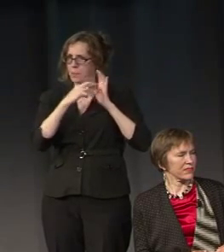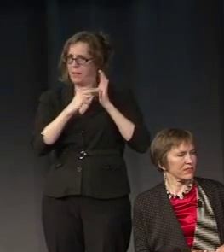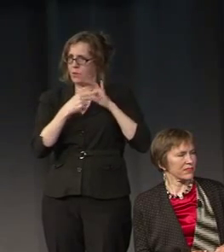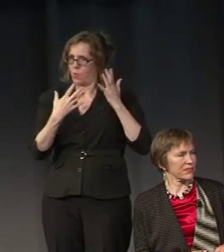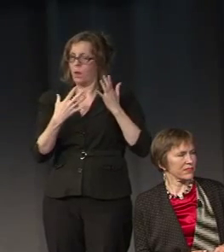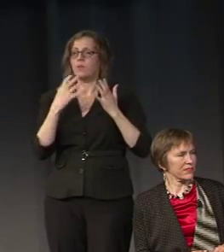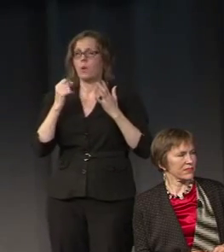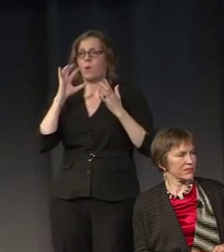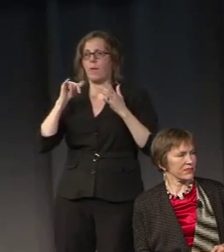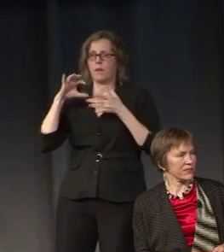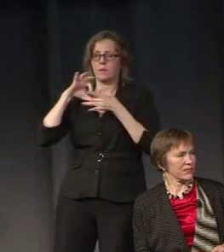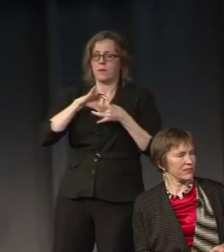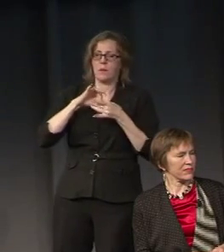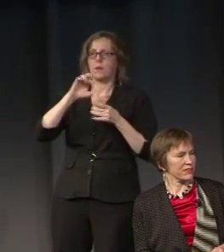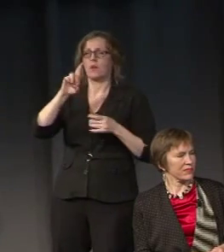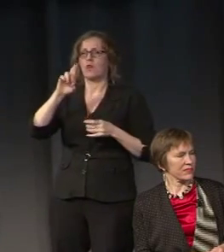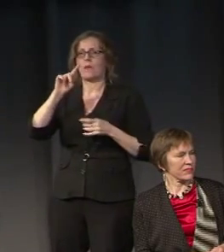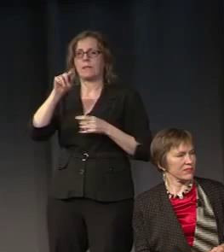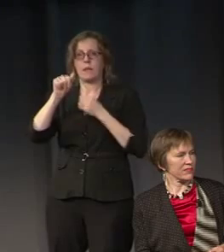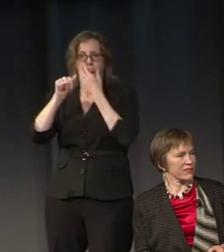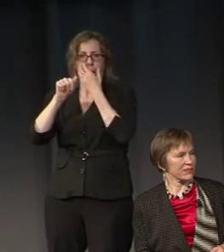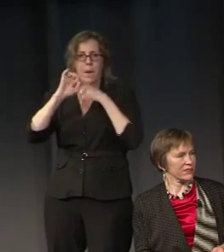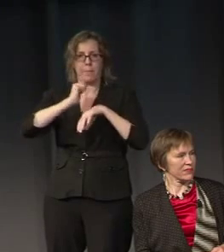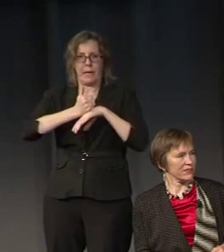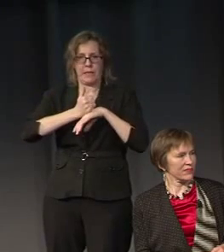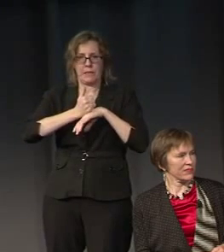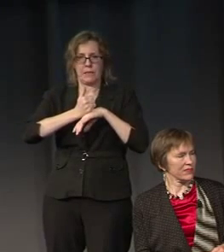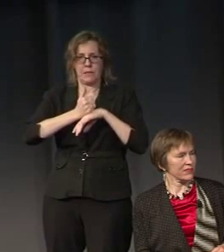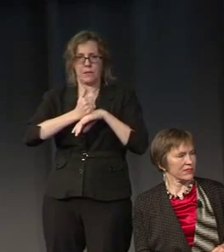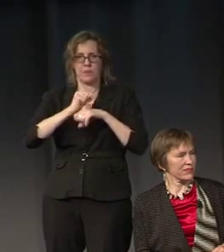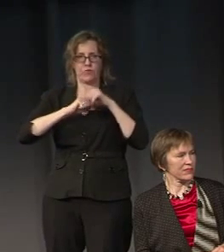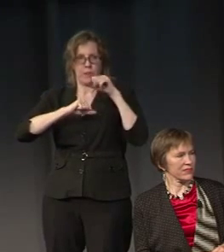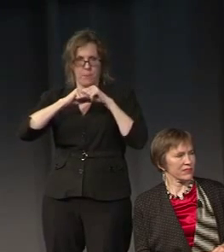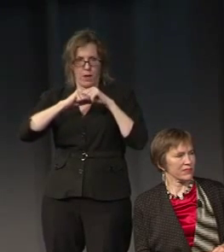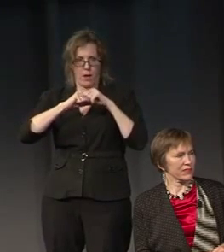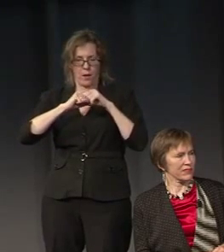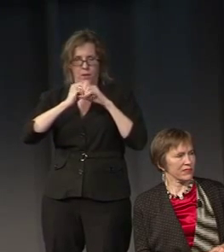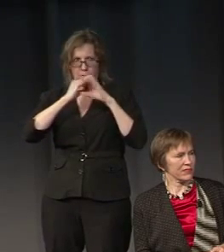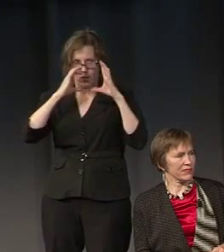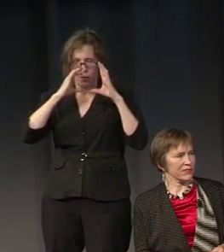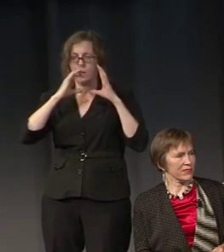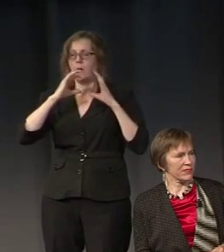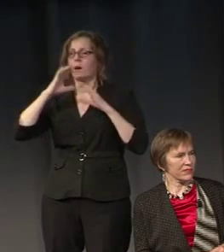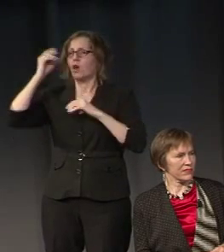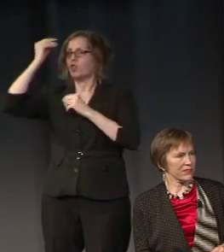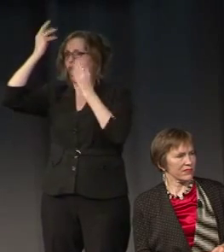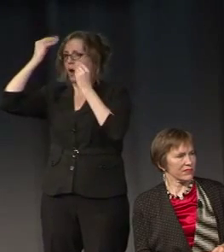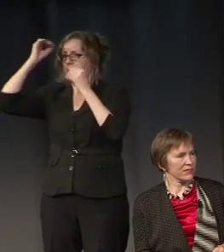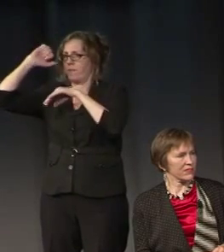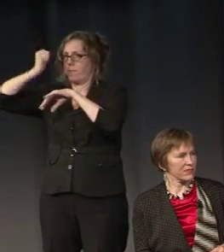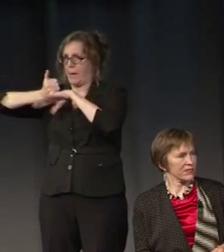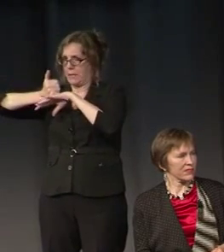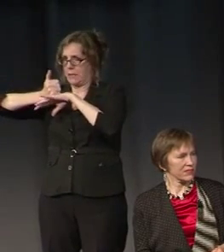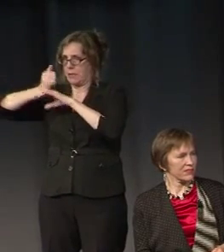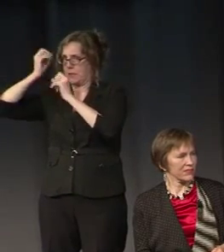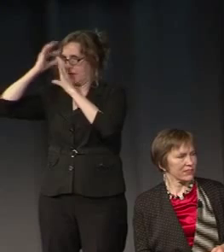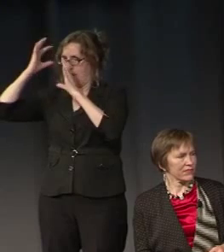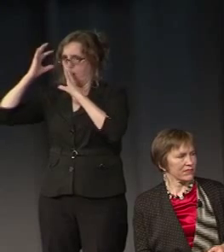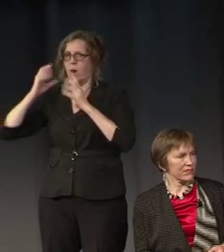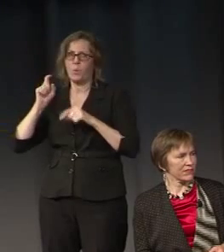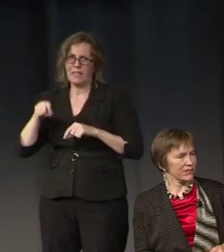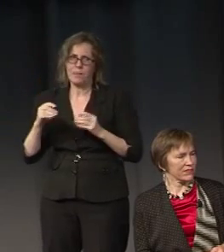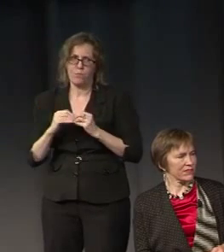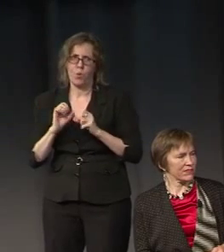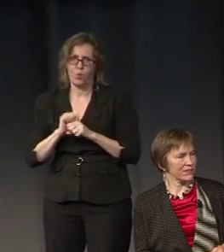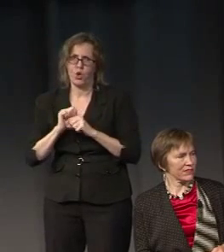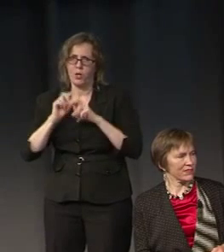retinal-based schema and a cognitive-based schema, where I think there's lots of very exciting work to be done that gets at the heart of your question. And right